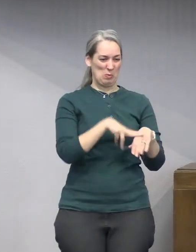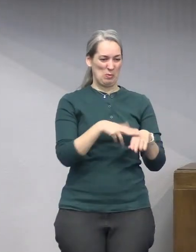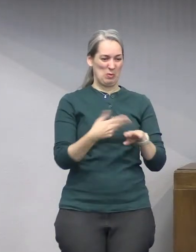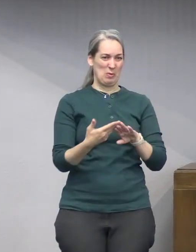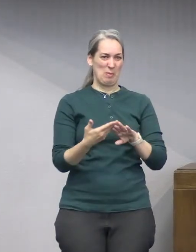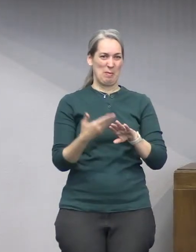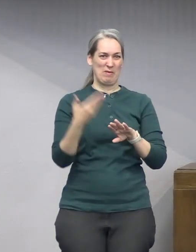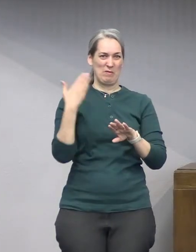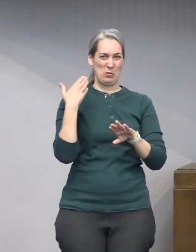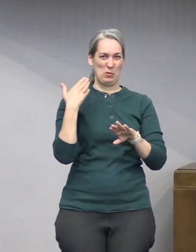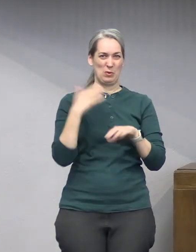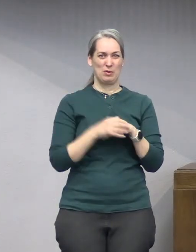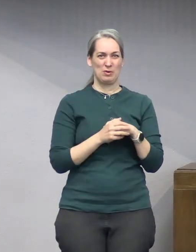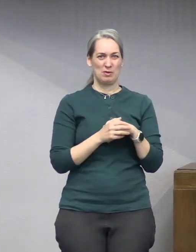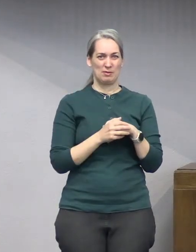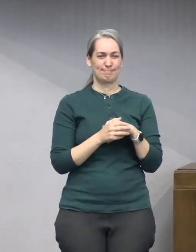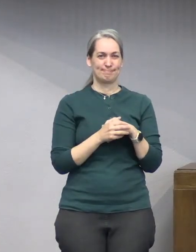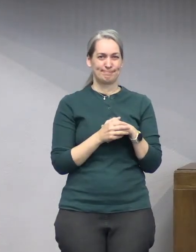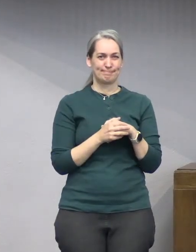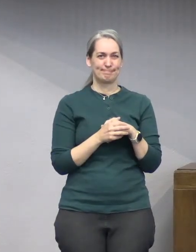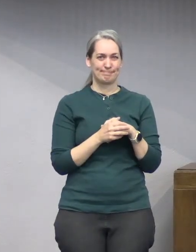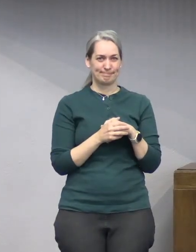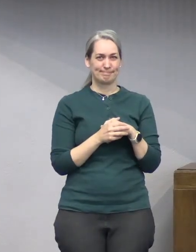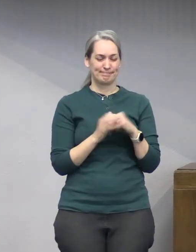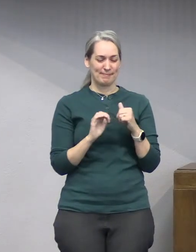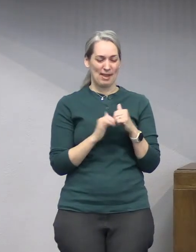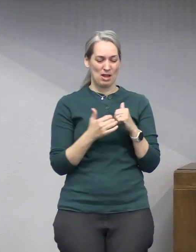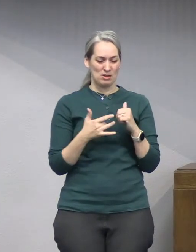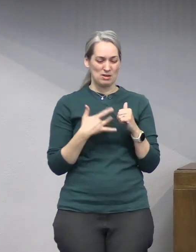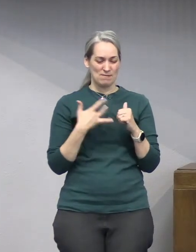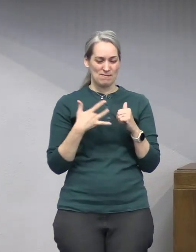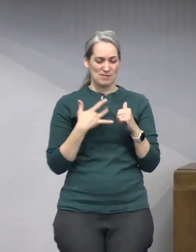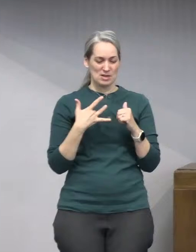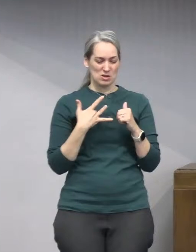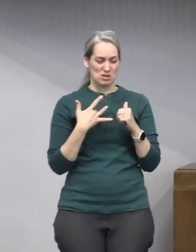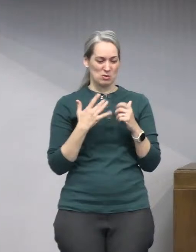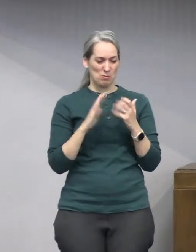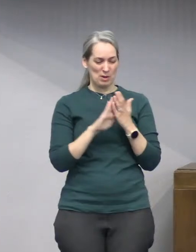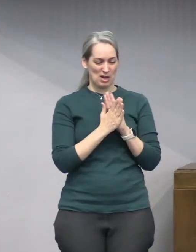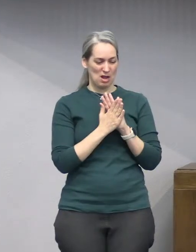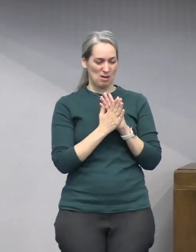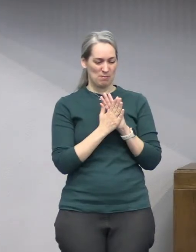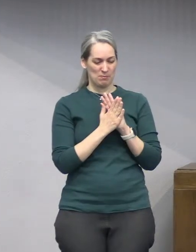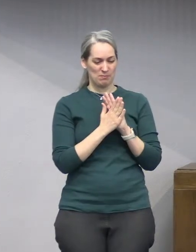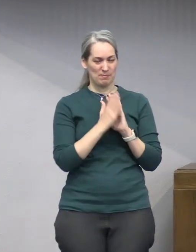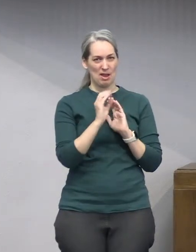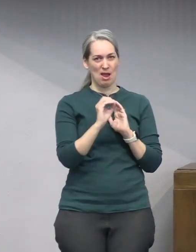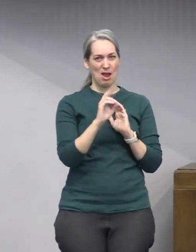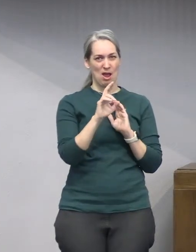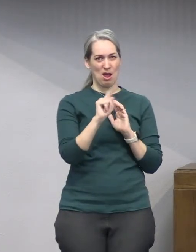before. What must it have felt like to be such an outcast?